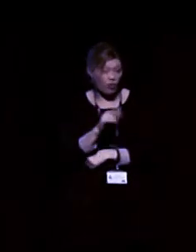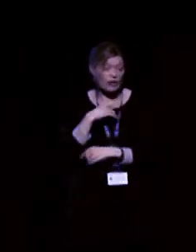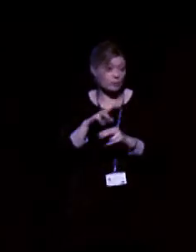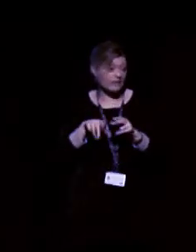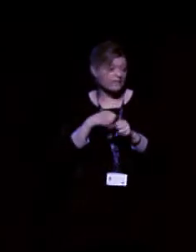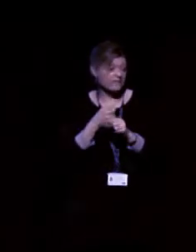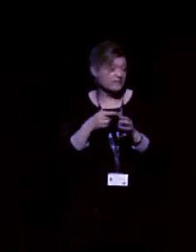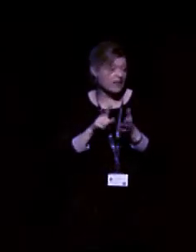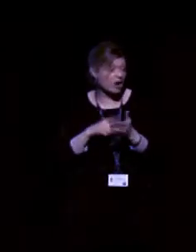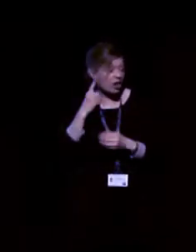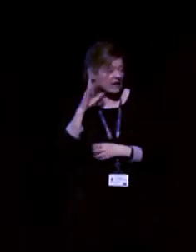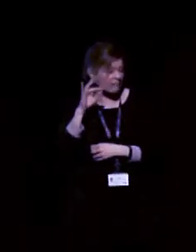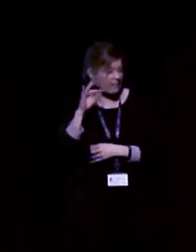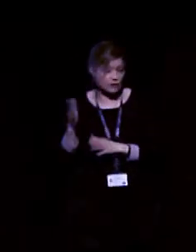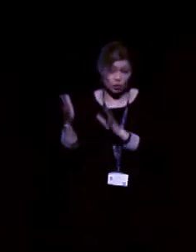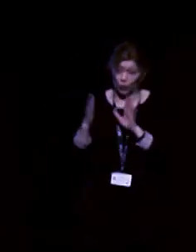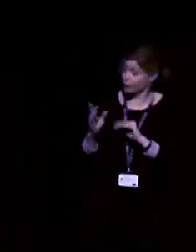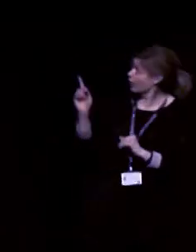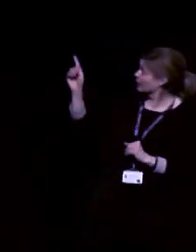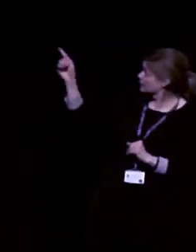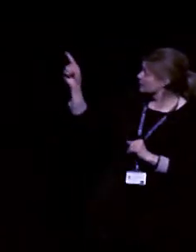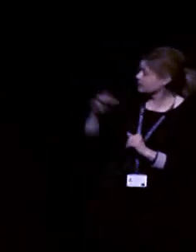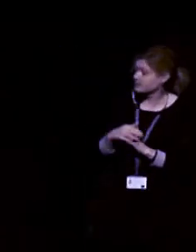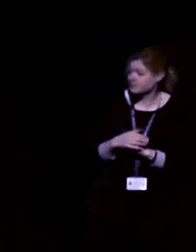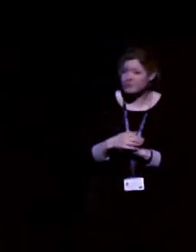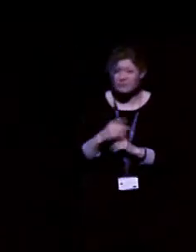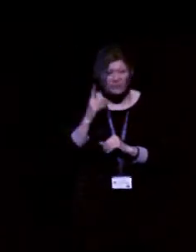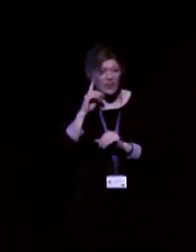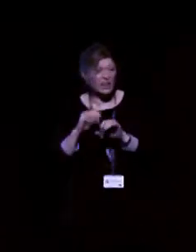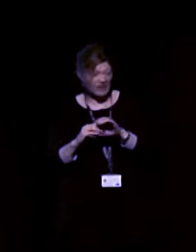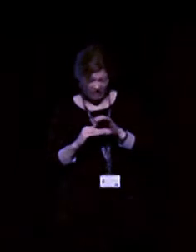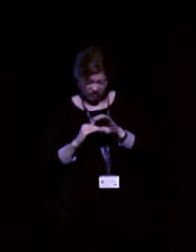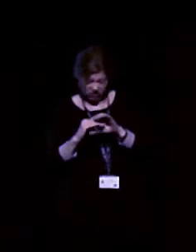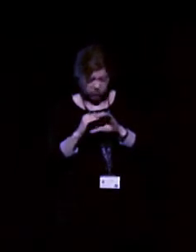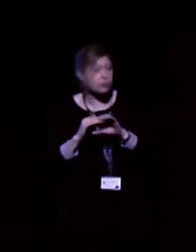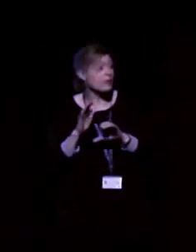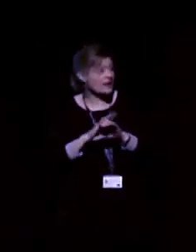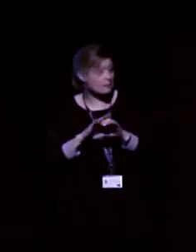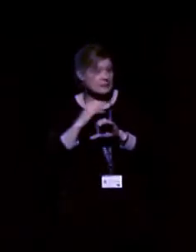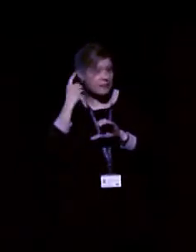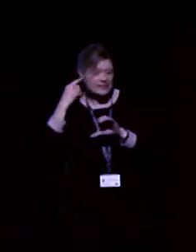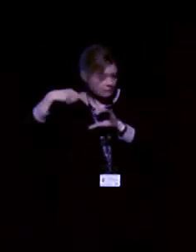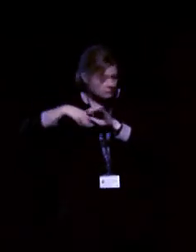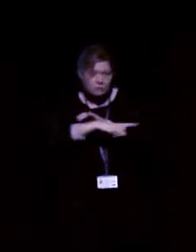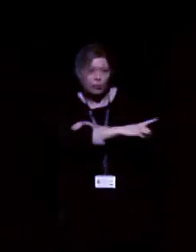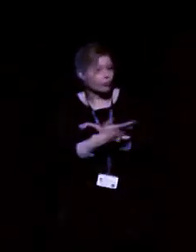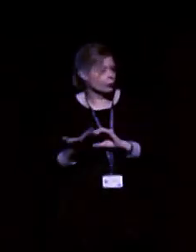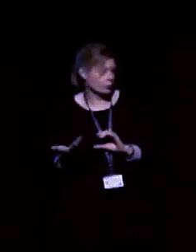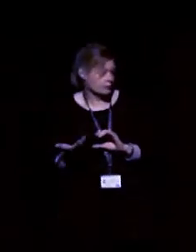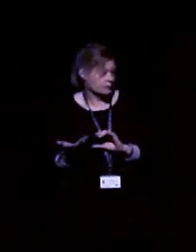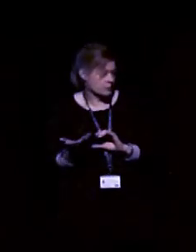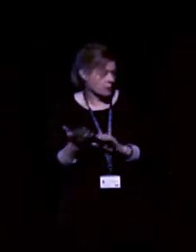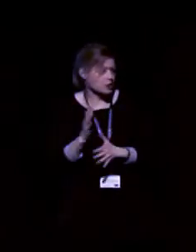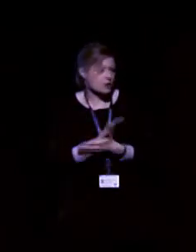infection on the right-hand side, obviously that reduces sound coming in the ear. And then the central